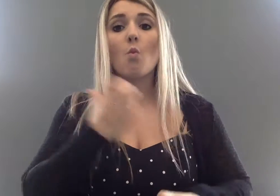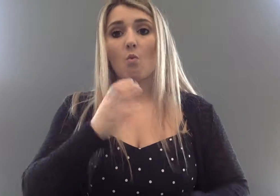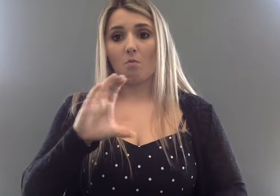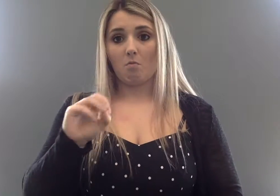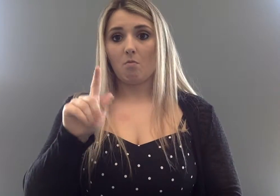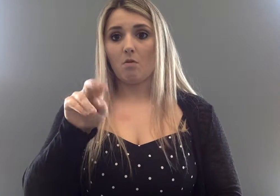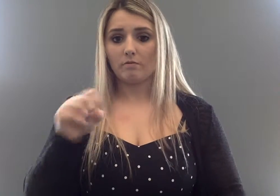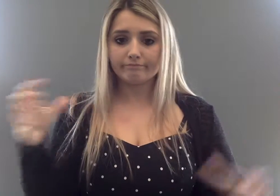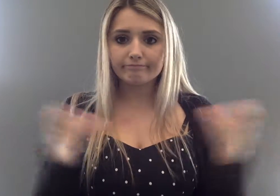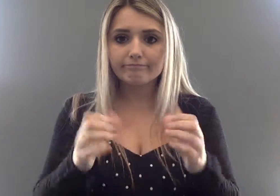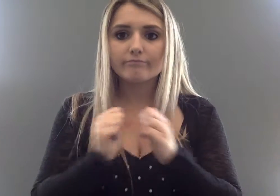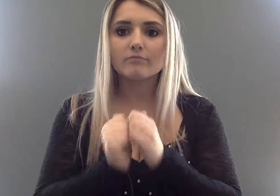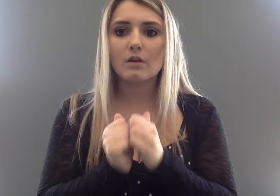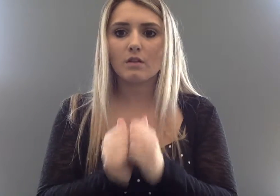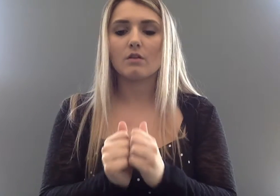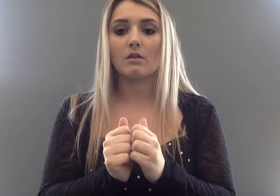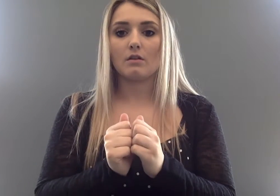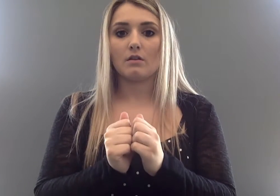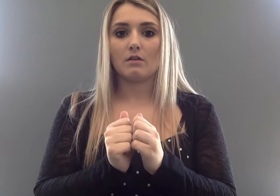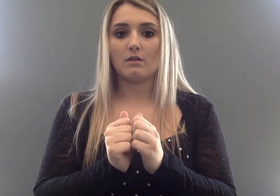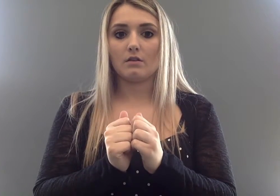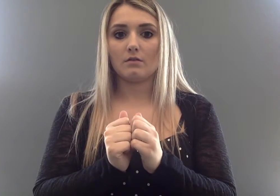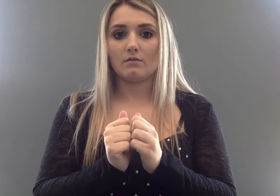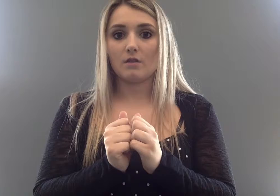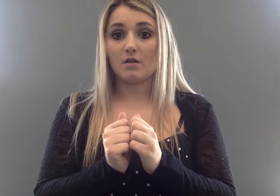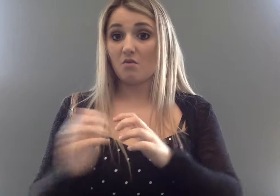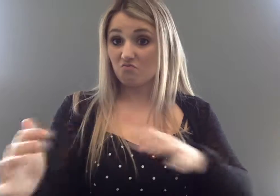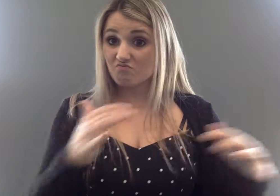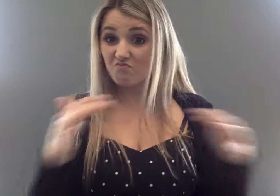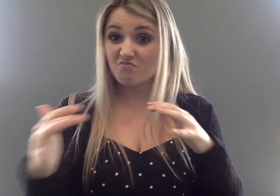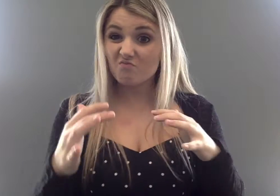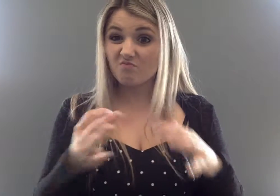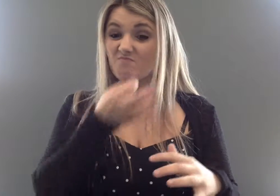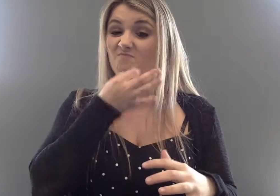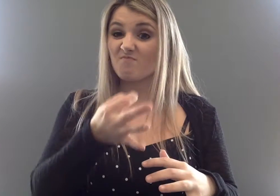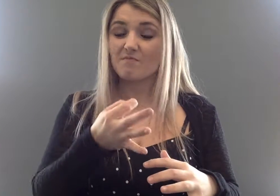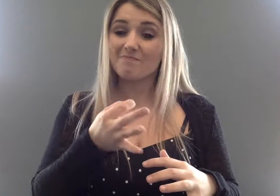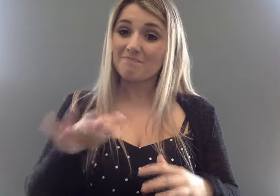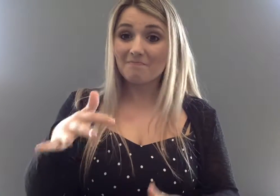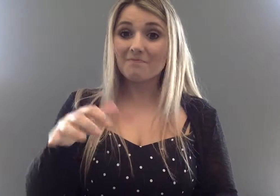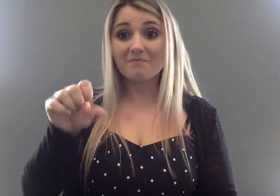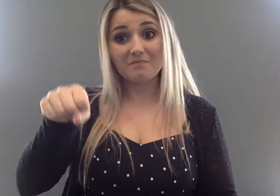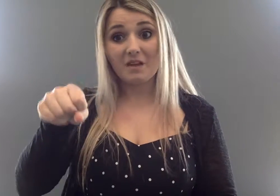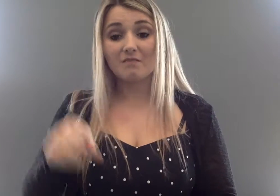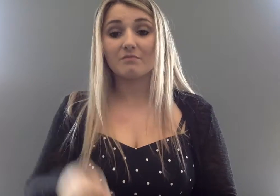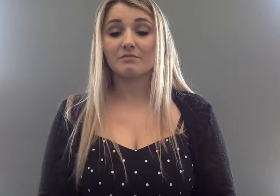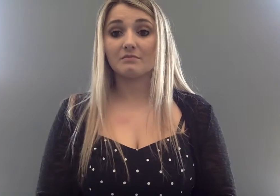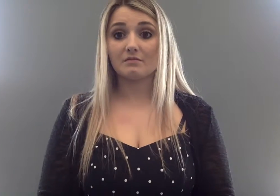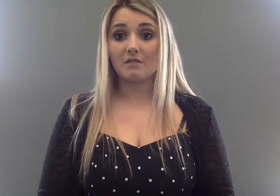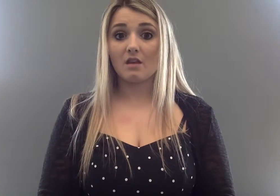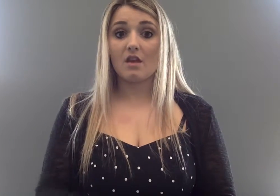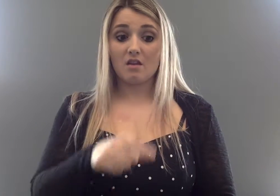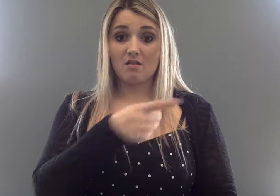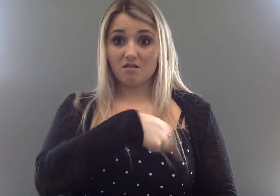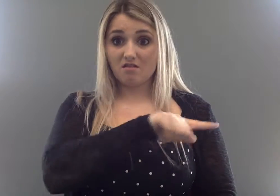major battles, or at least they did very well in them. And also, they've proven to the British now that they can really